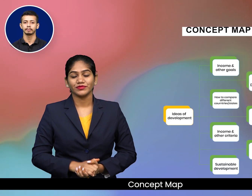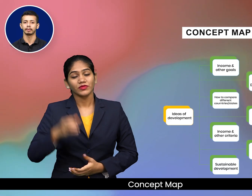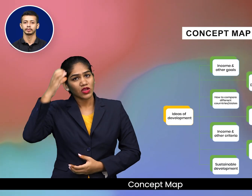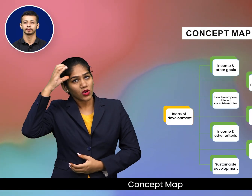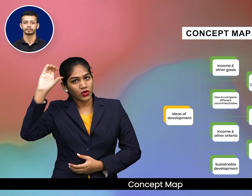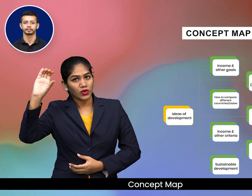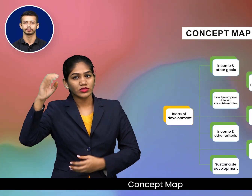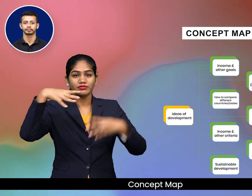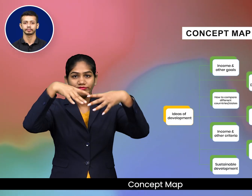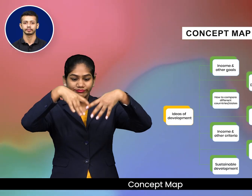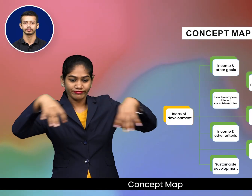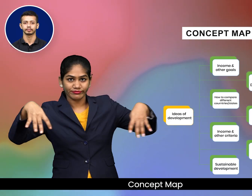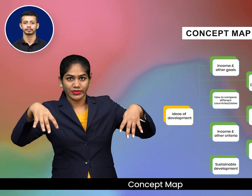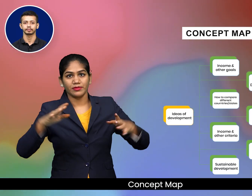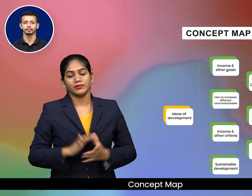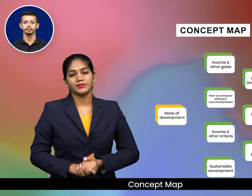Concept map.